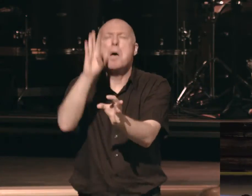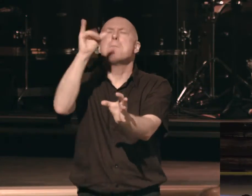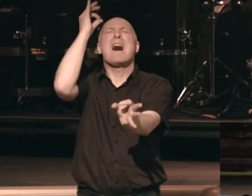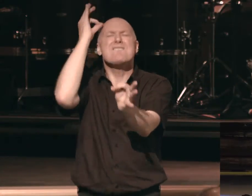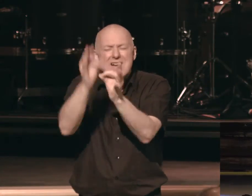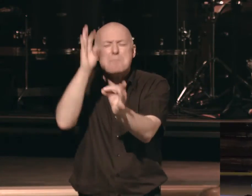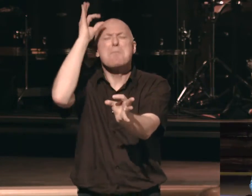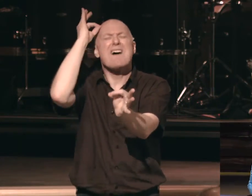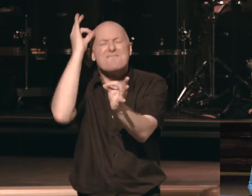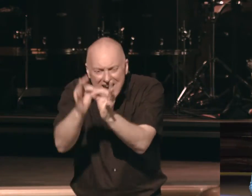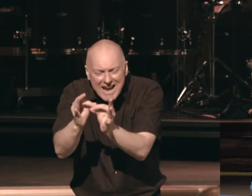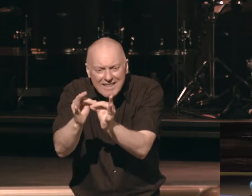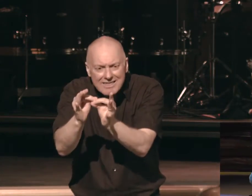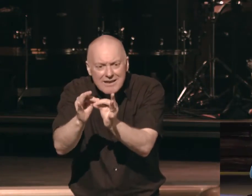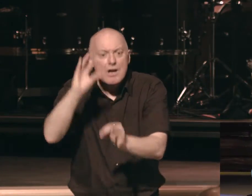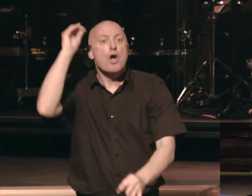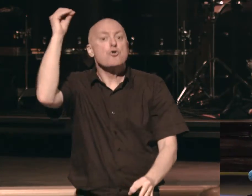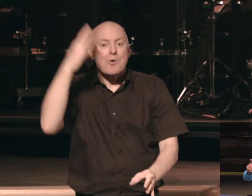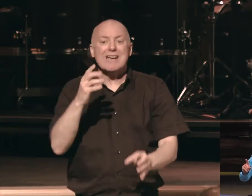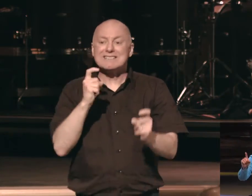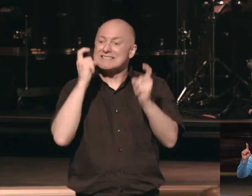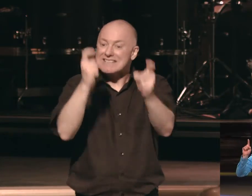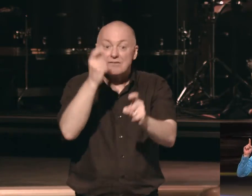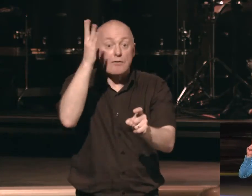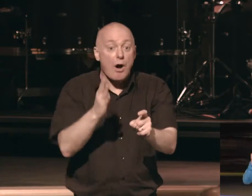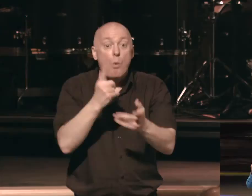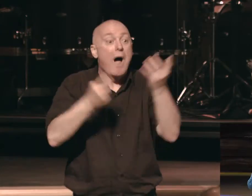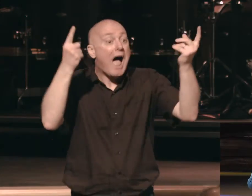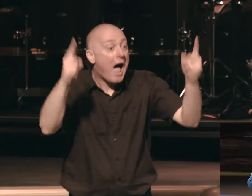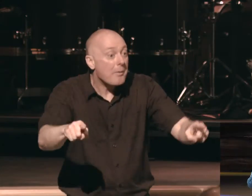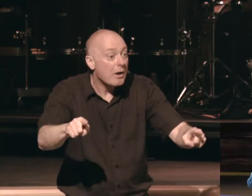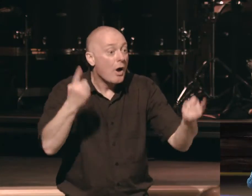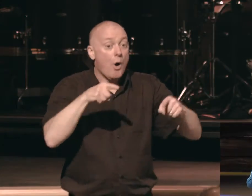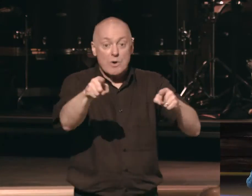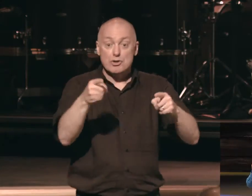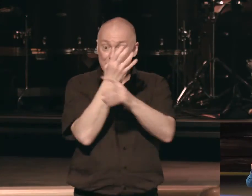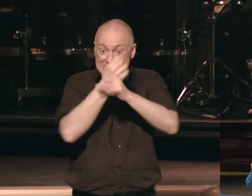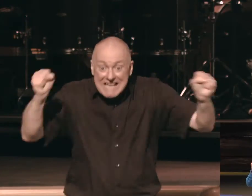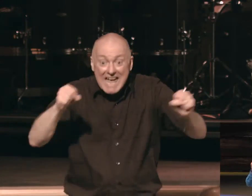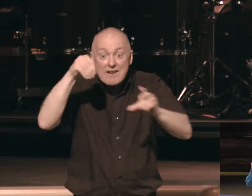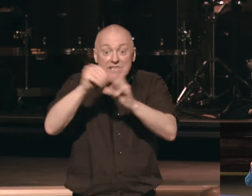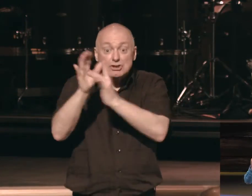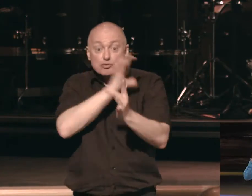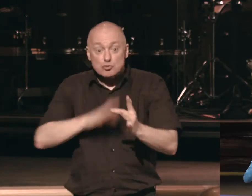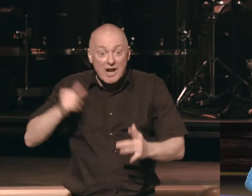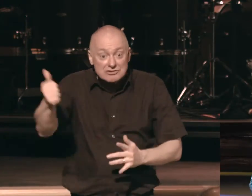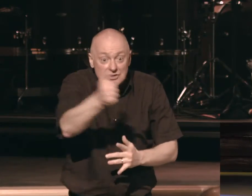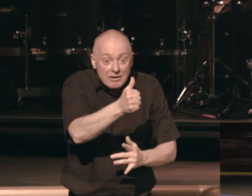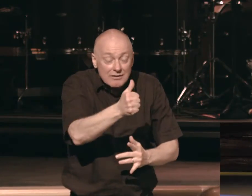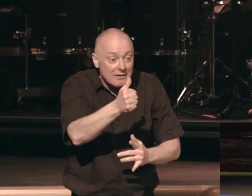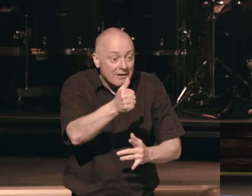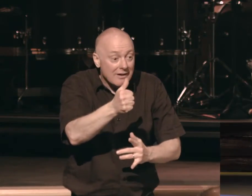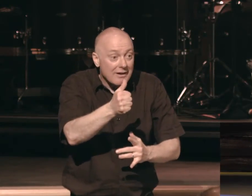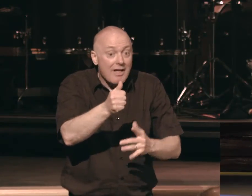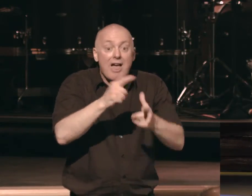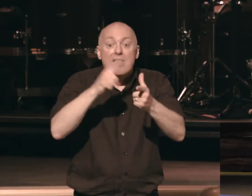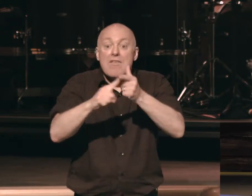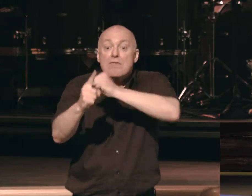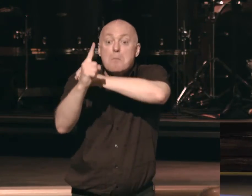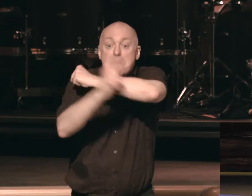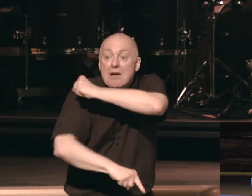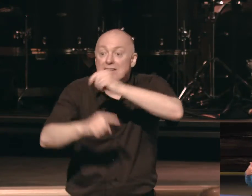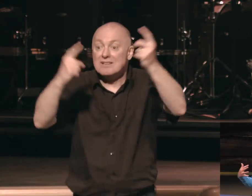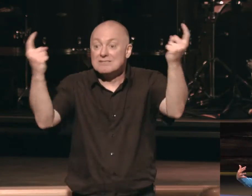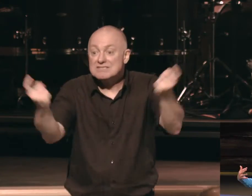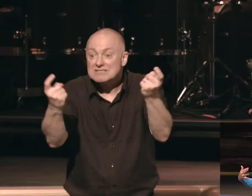faith. Grace is the gift of God. And what happens is when you are saved in Jesus Christ, the penalty of sin